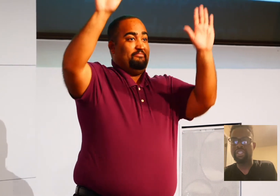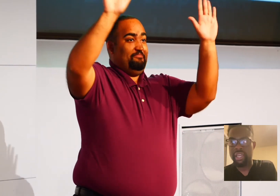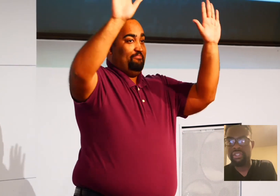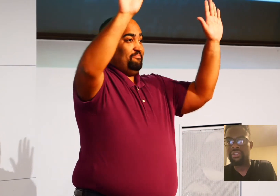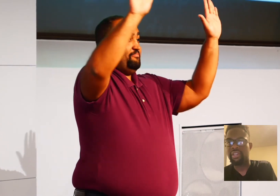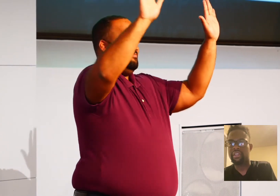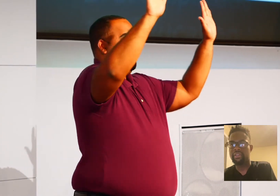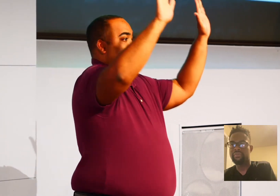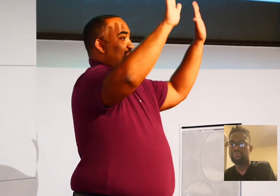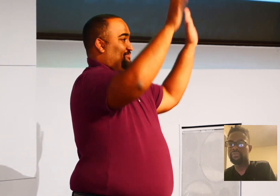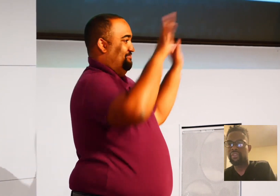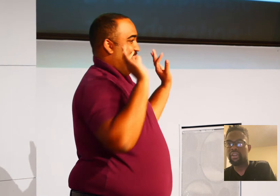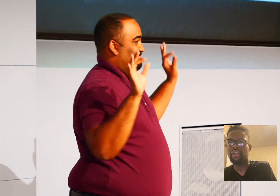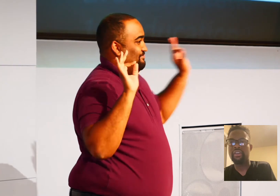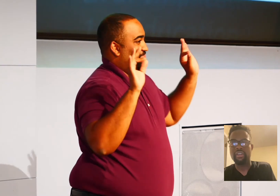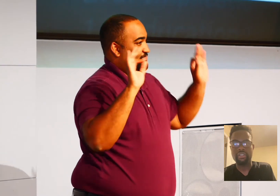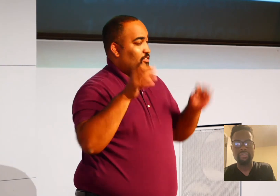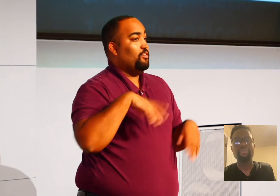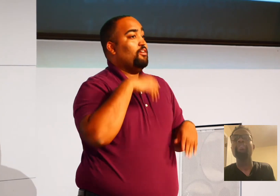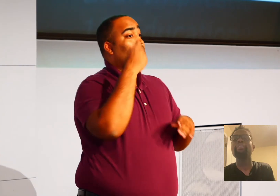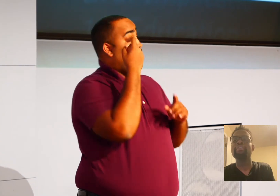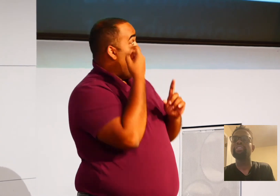educational setting? There you go. Good job.